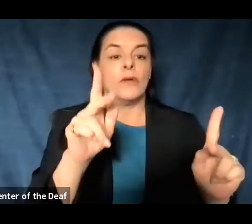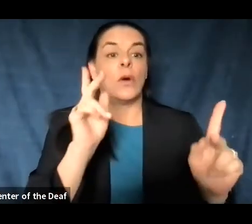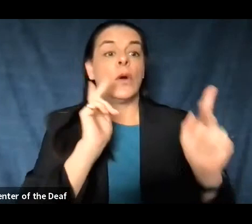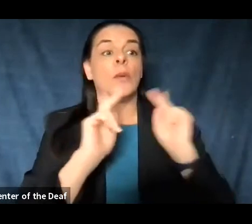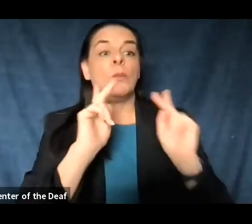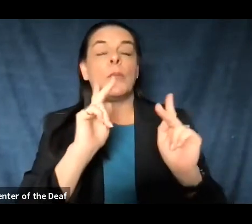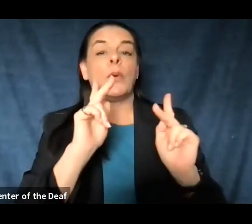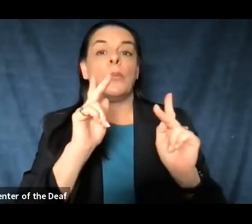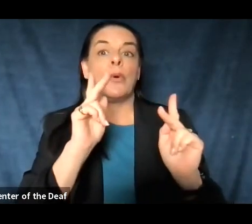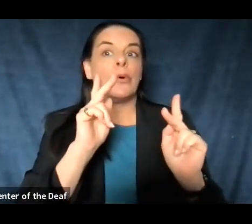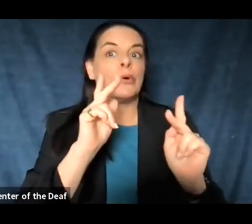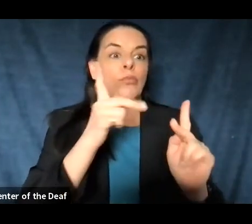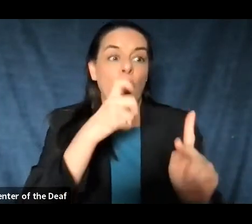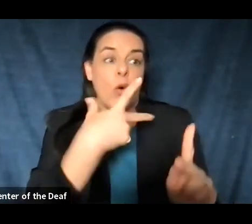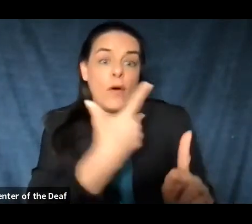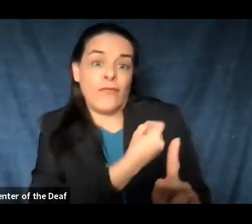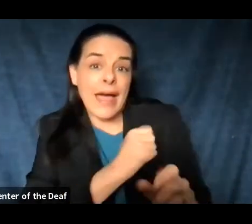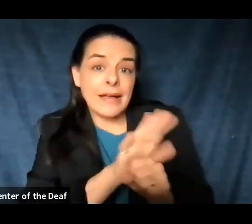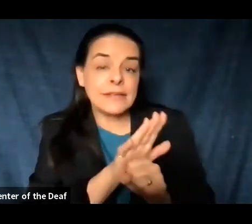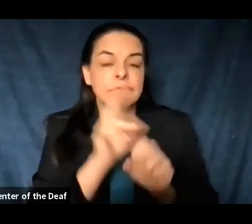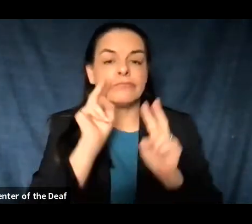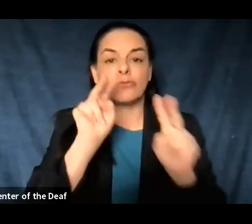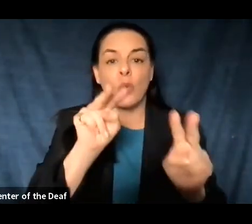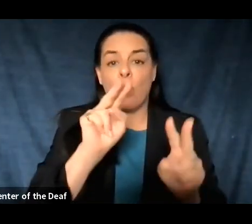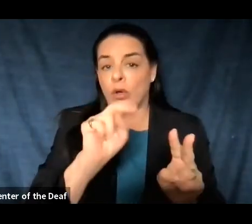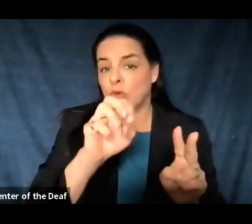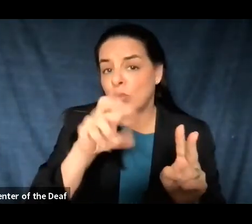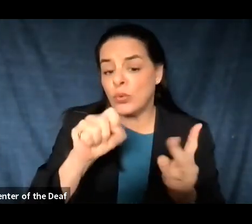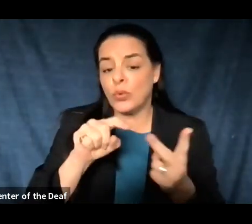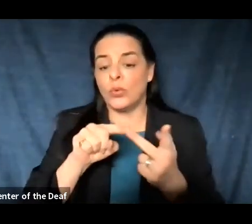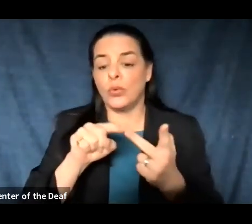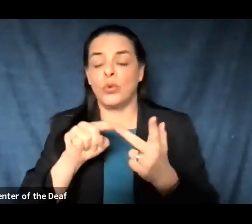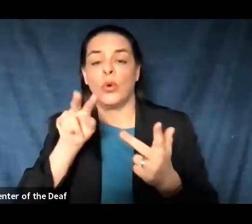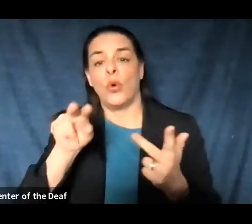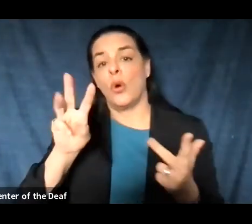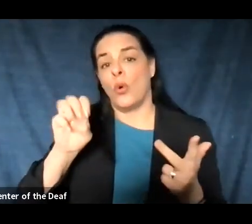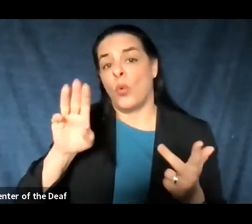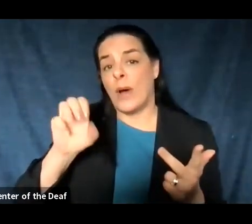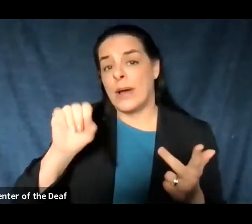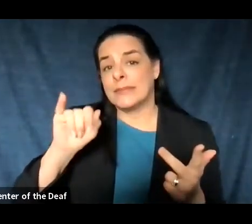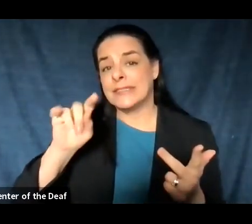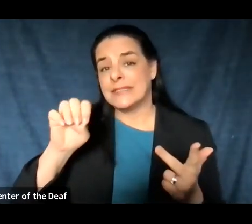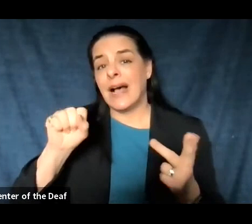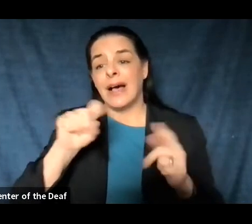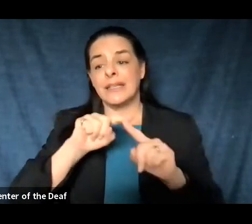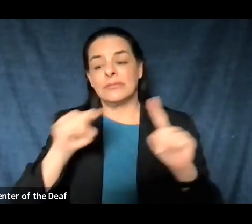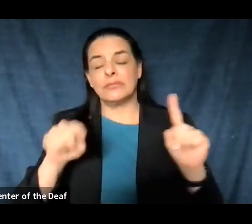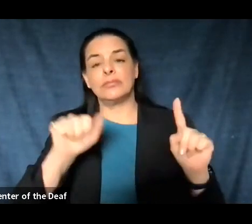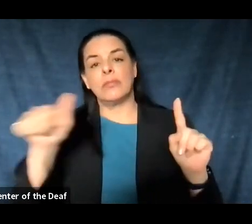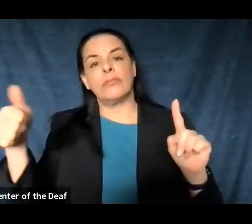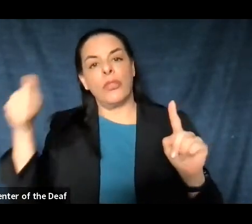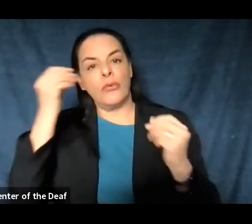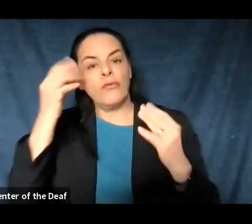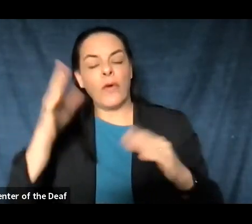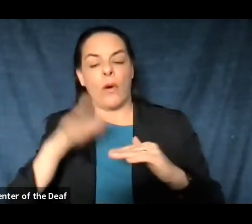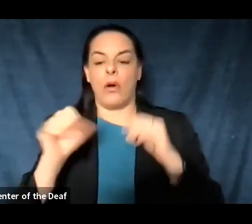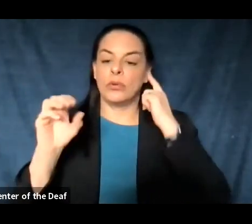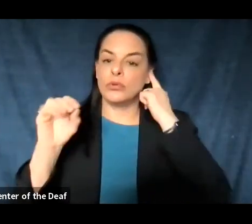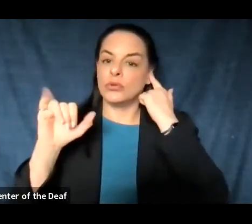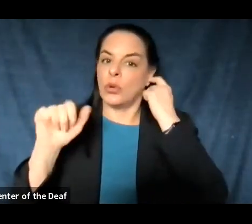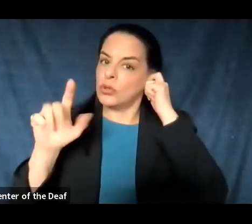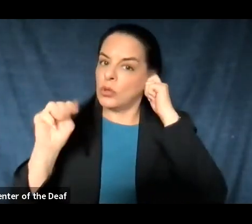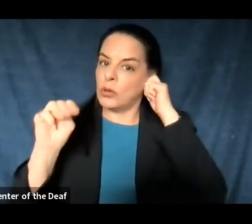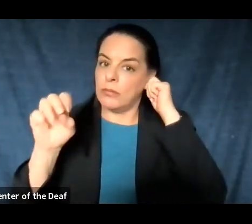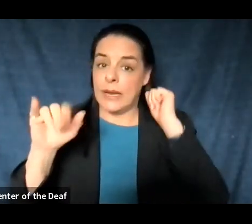news, websites, other things, and they're putting information out on social media. So please take advantage